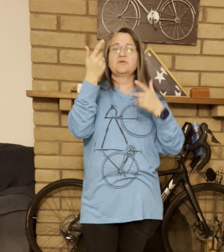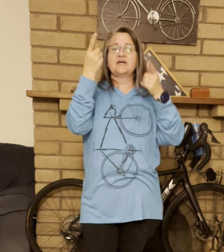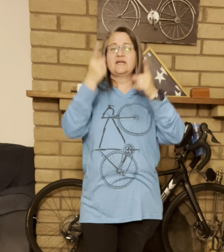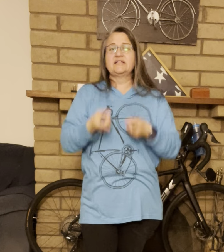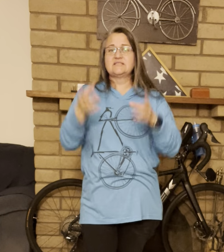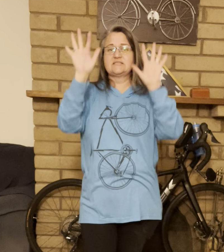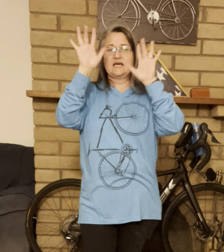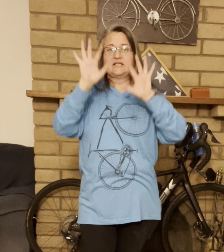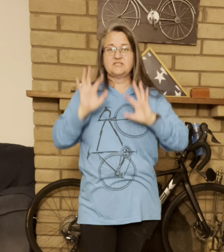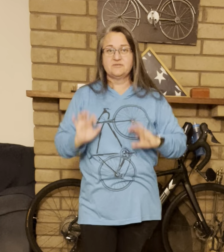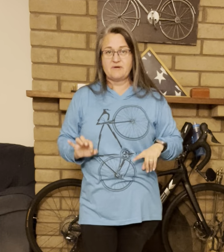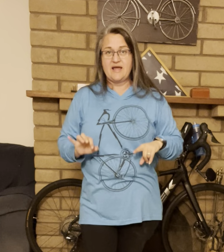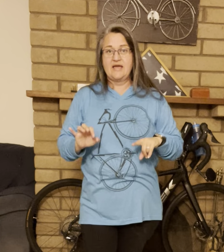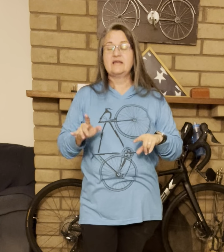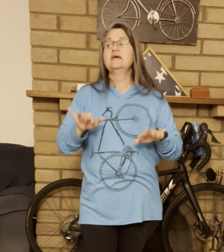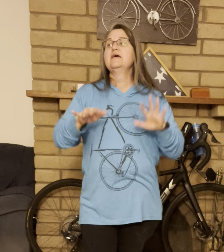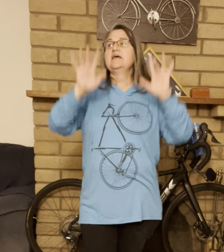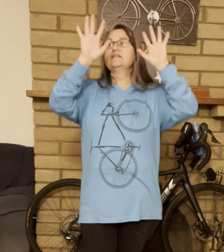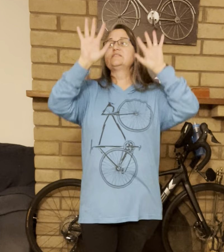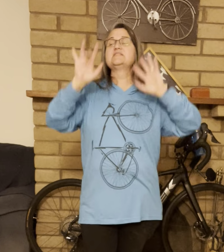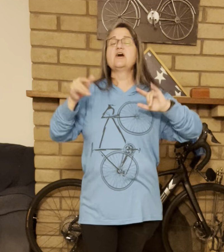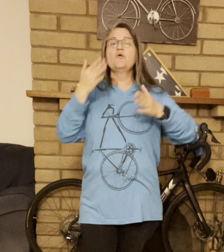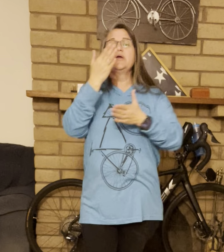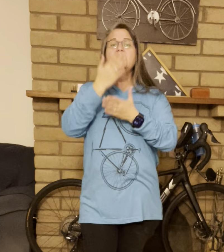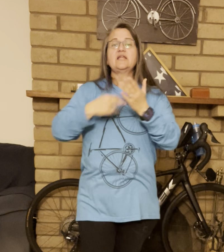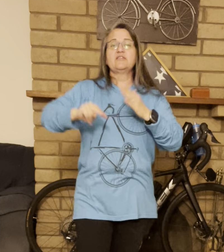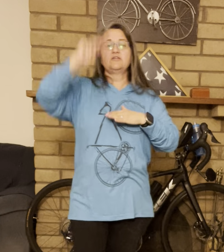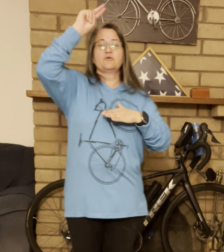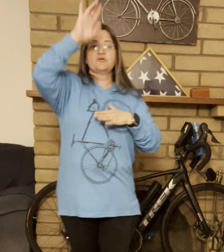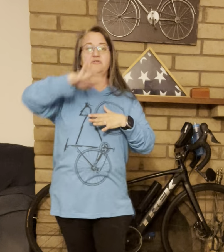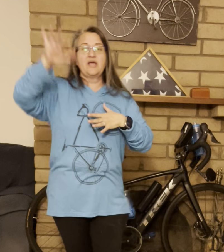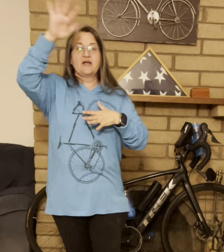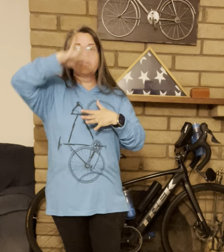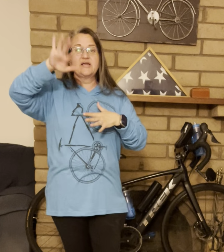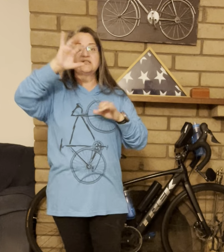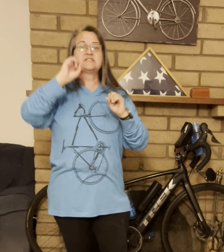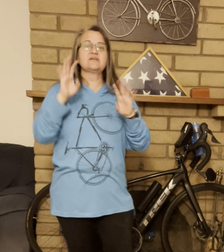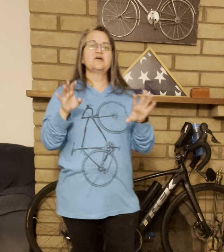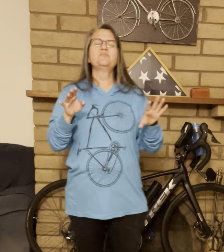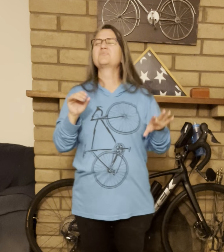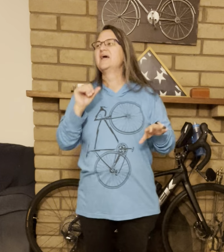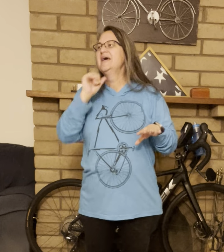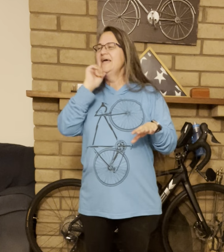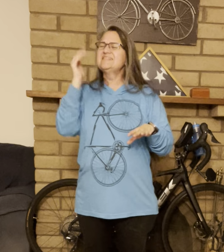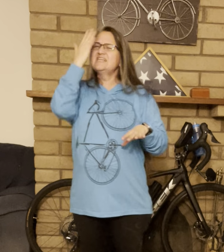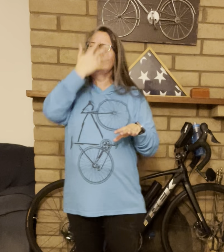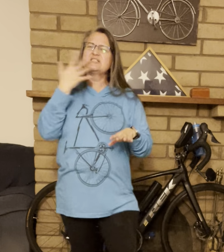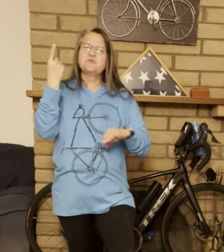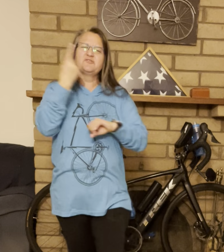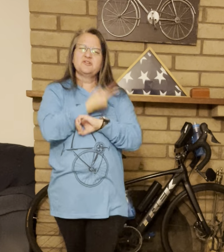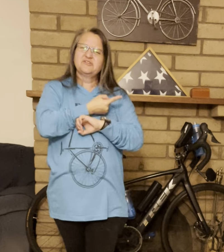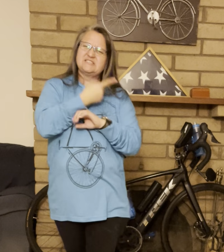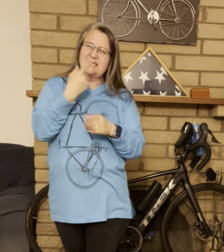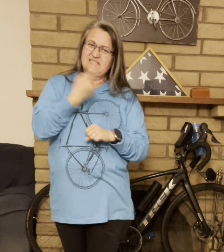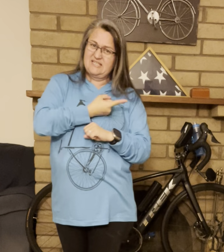Arizona, it decided to rain. It's snowing in the northern areas, so it's not as beautiful of a day